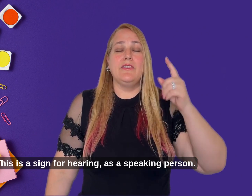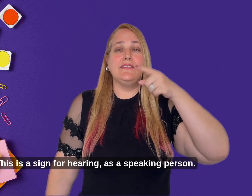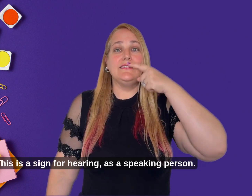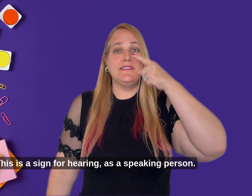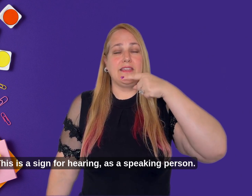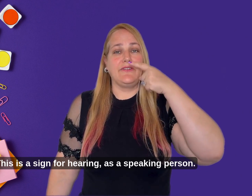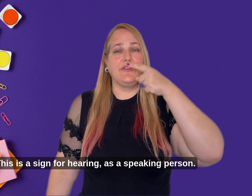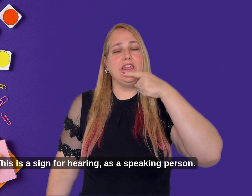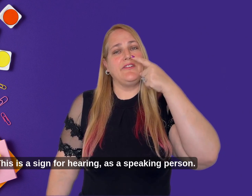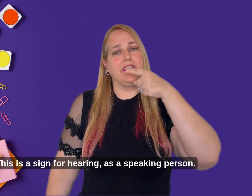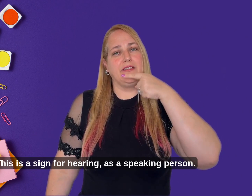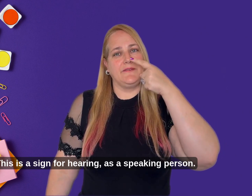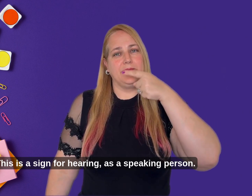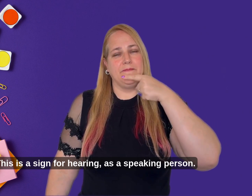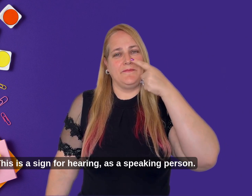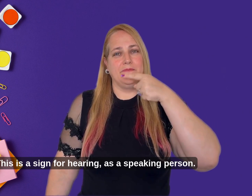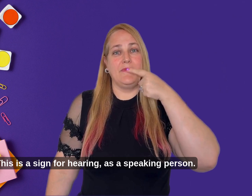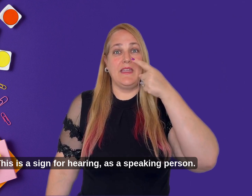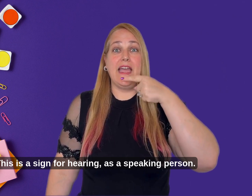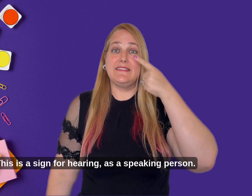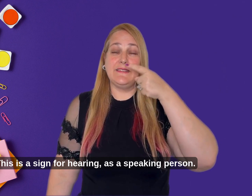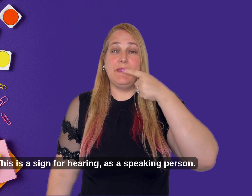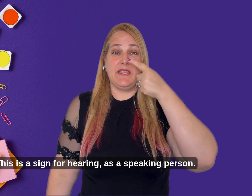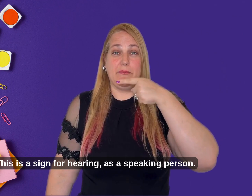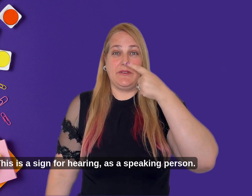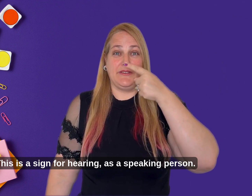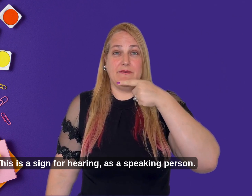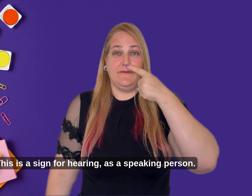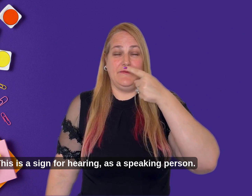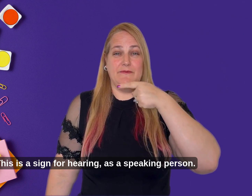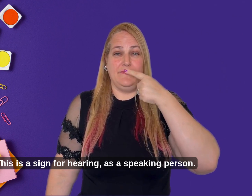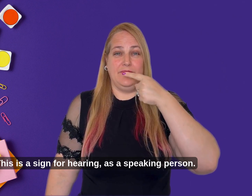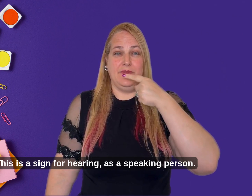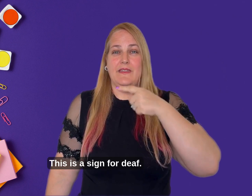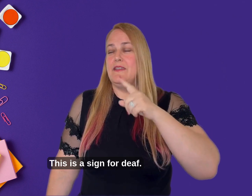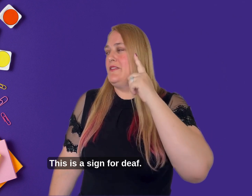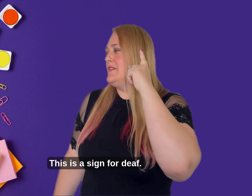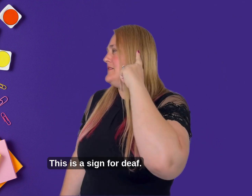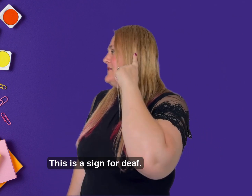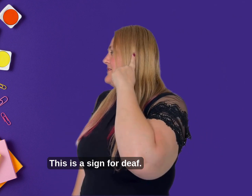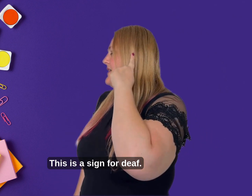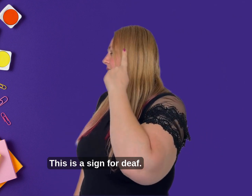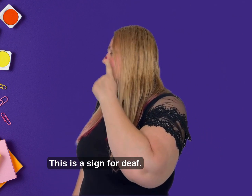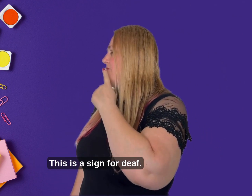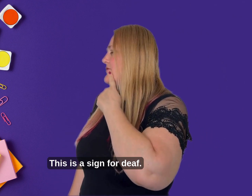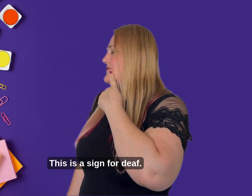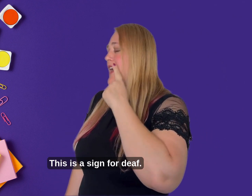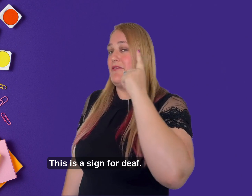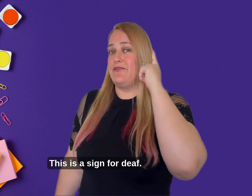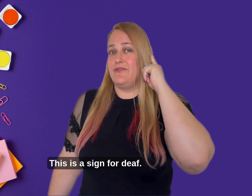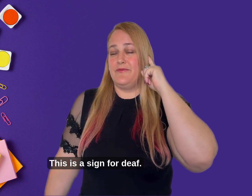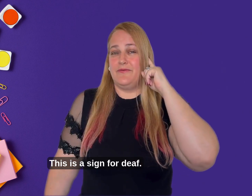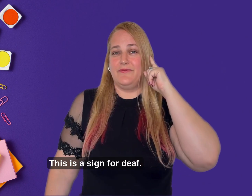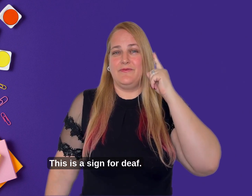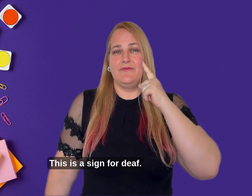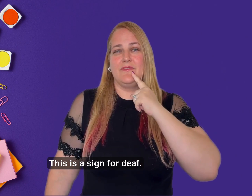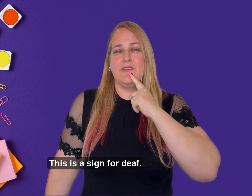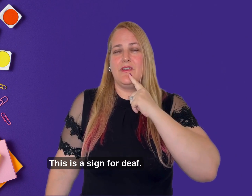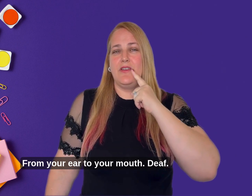This is the sign for hearing, as a speaking person. This is the sign for deaf.